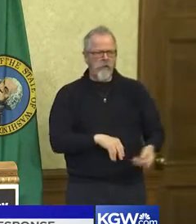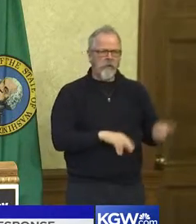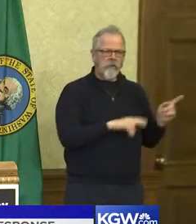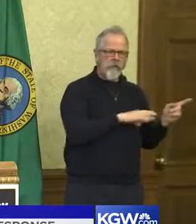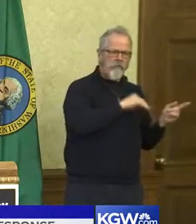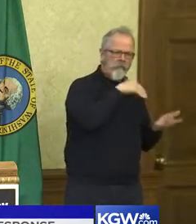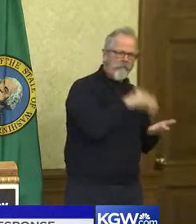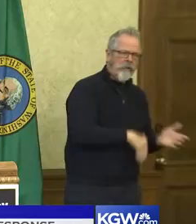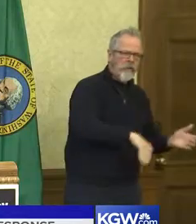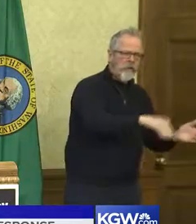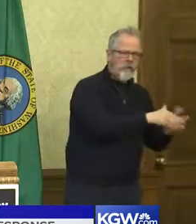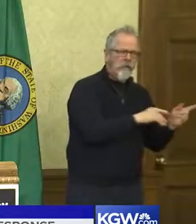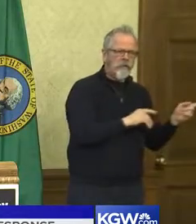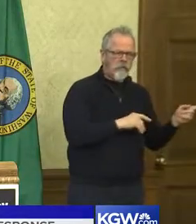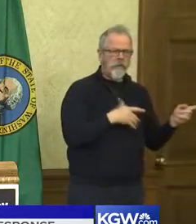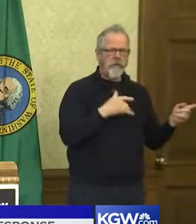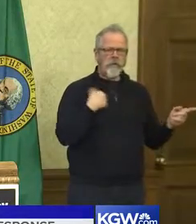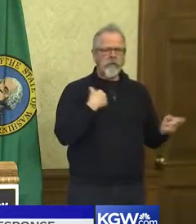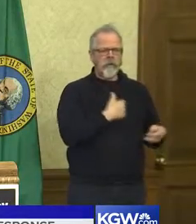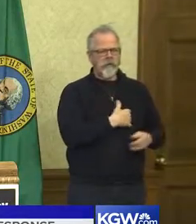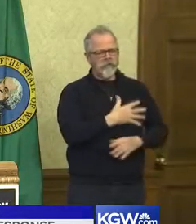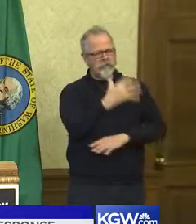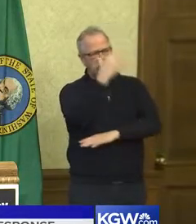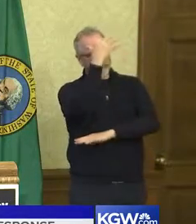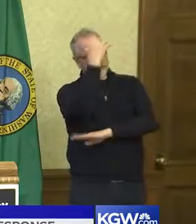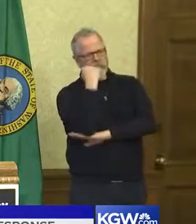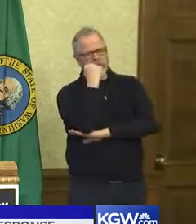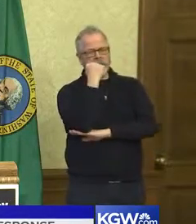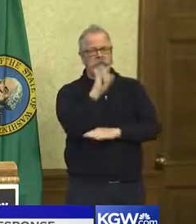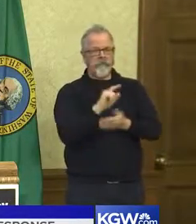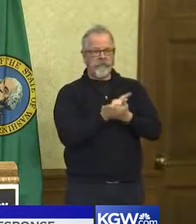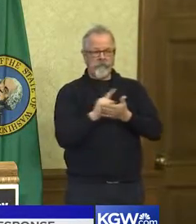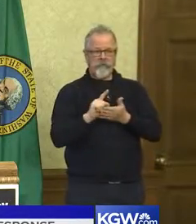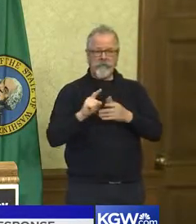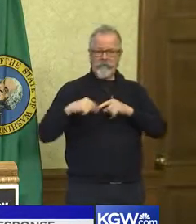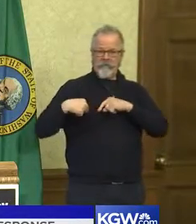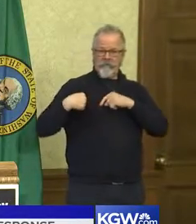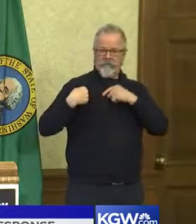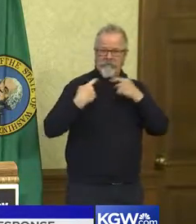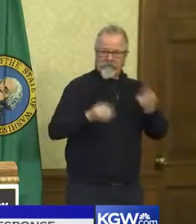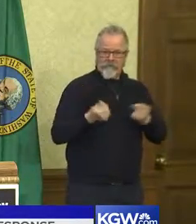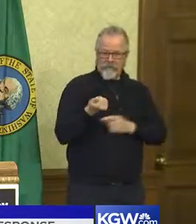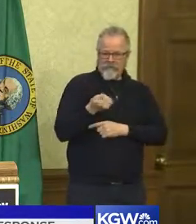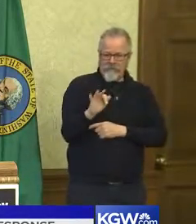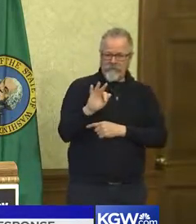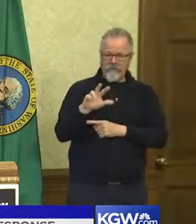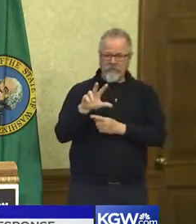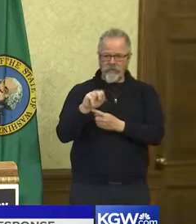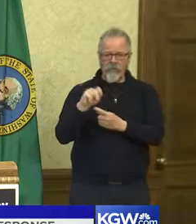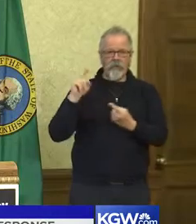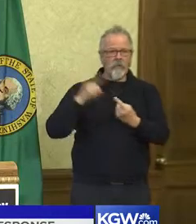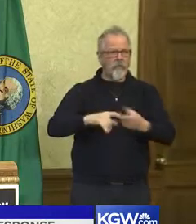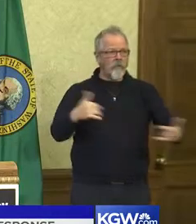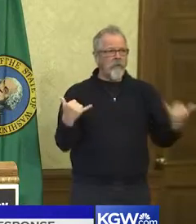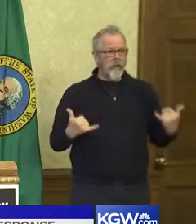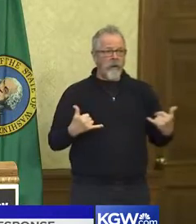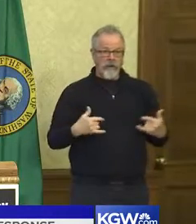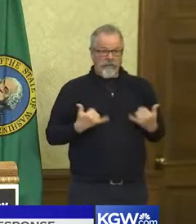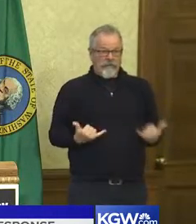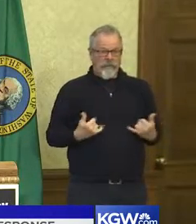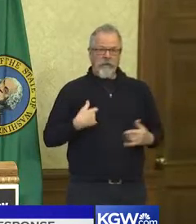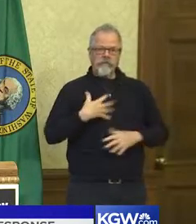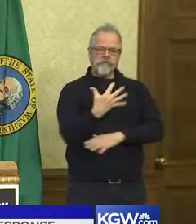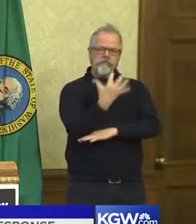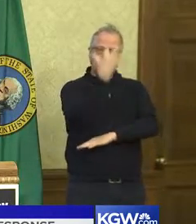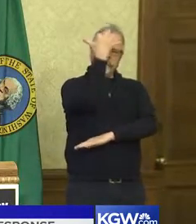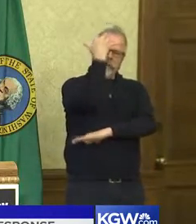the 1930s. But we know that there are those who have money coming to them, and we're working diligently to get